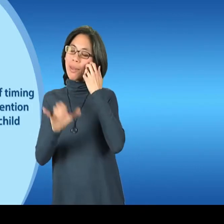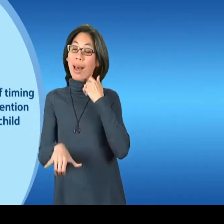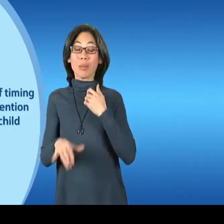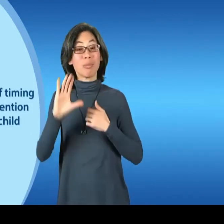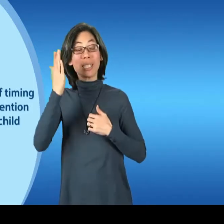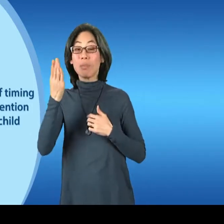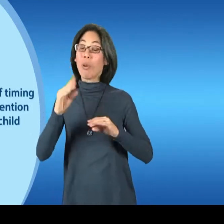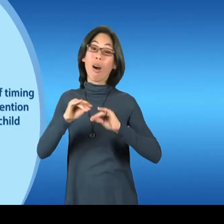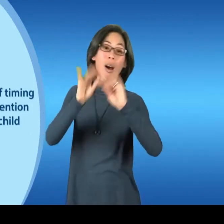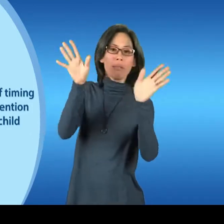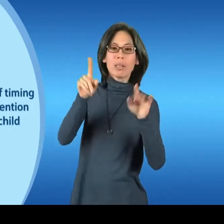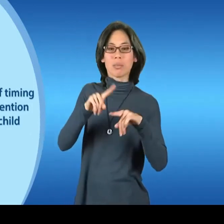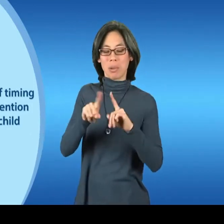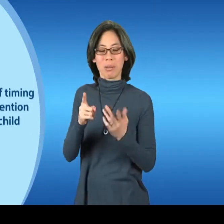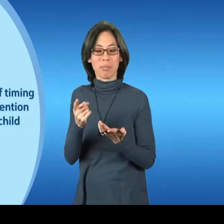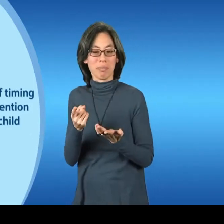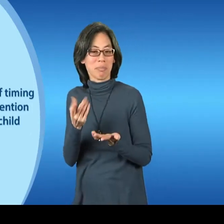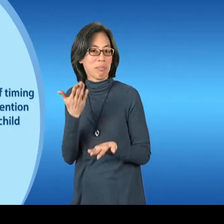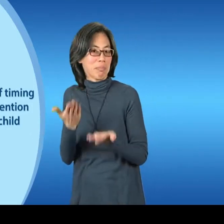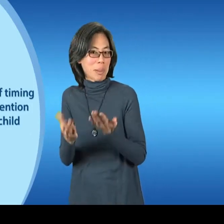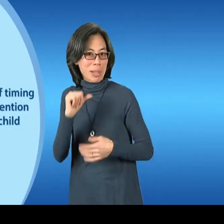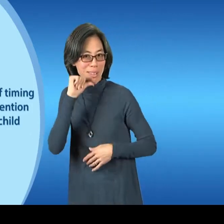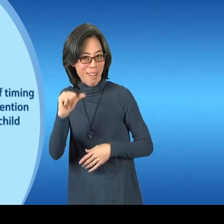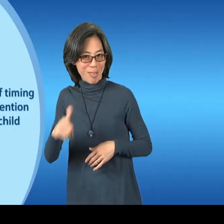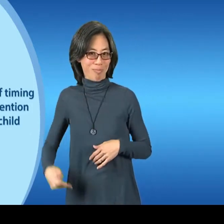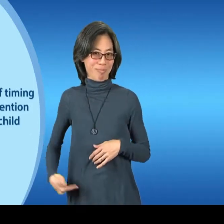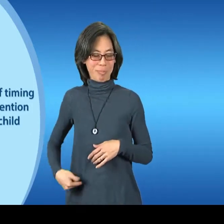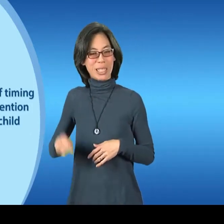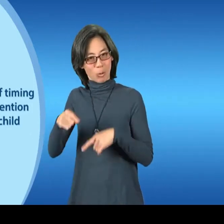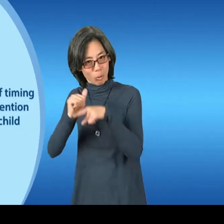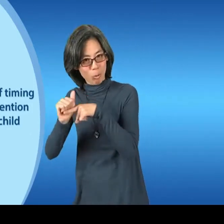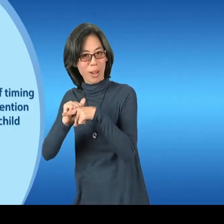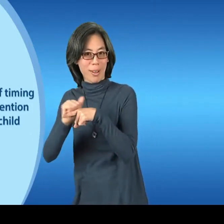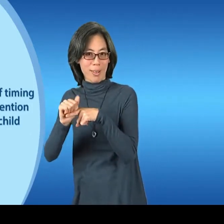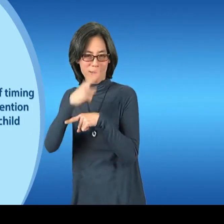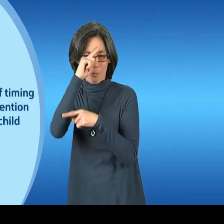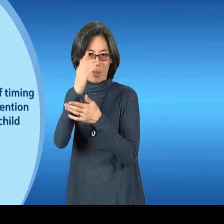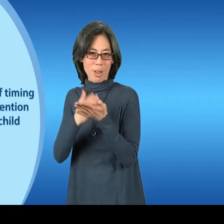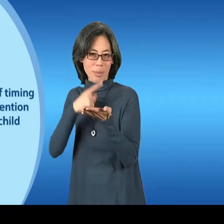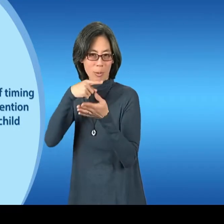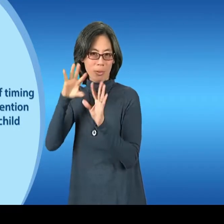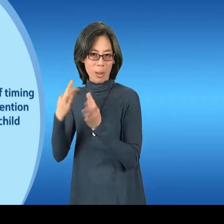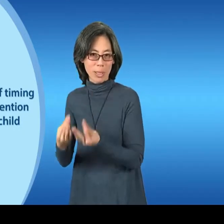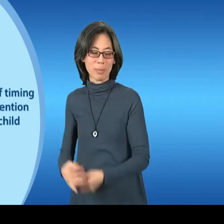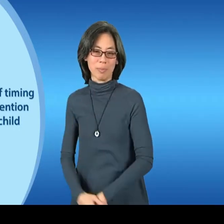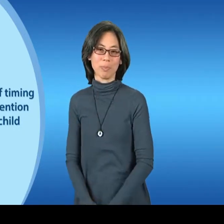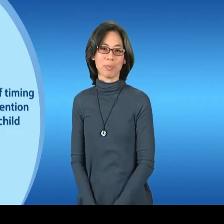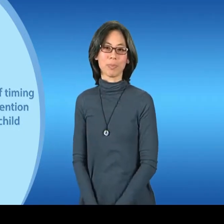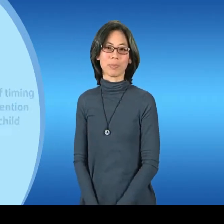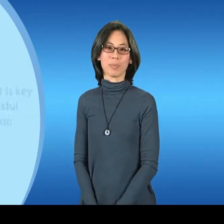That may seem obvious. At the same time, it's not always intuitive and may require some training for hearing families.